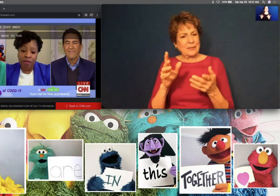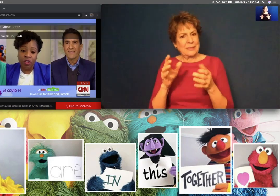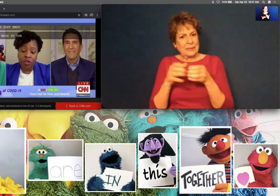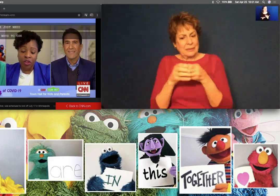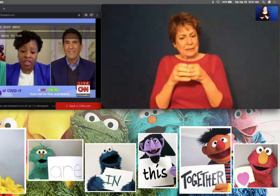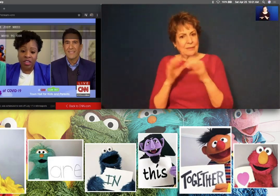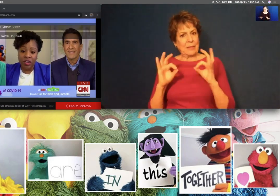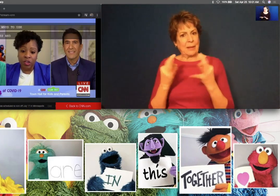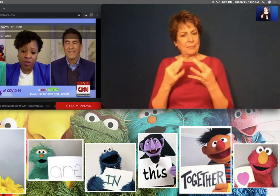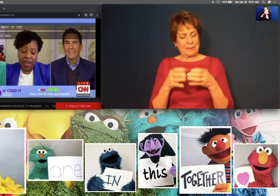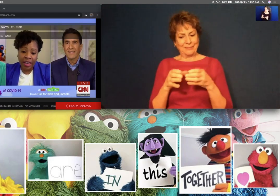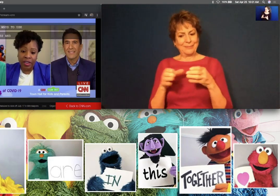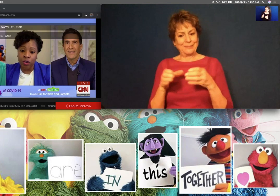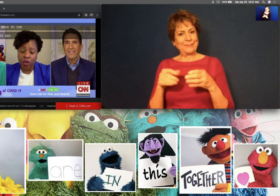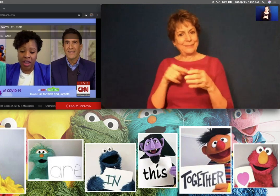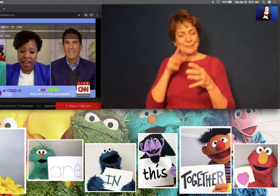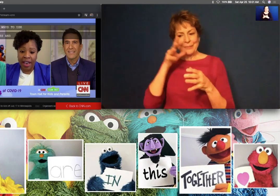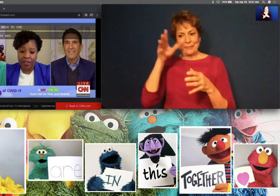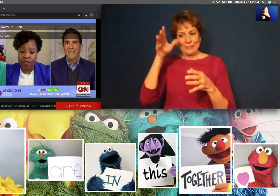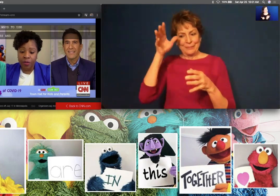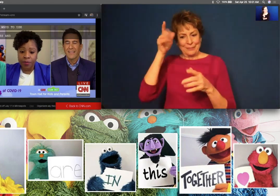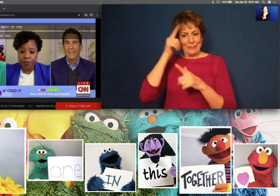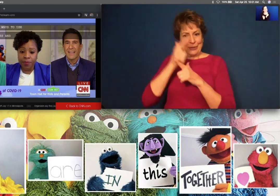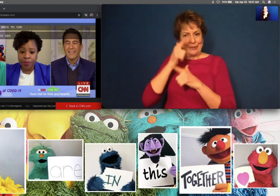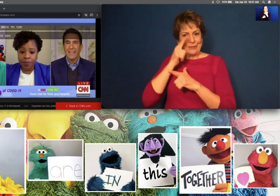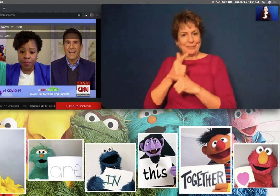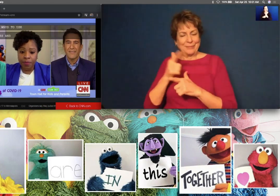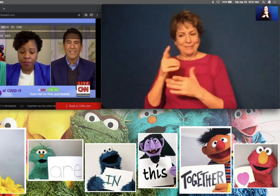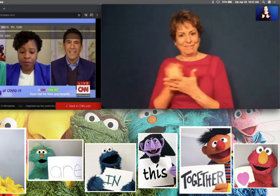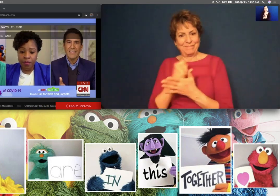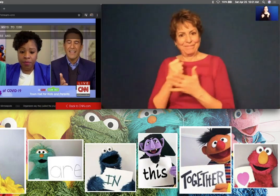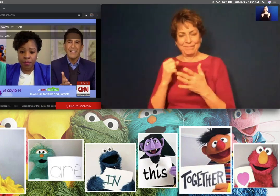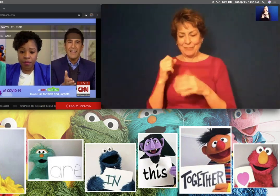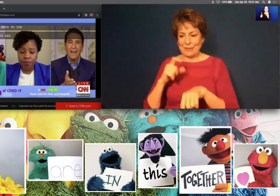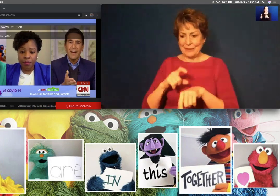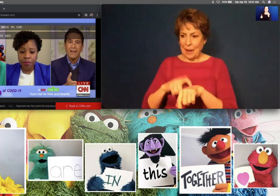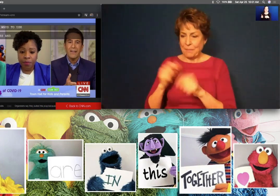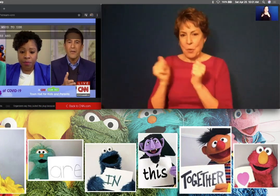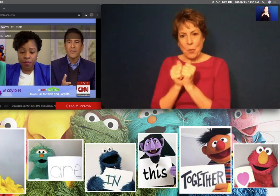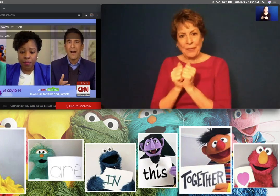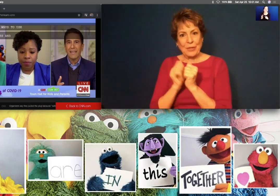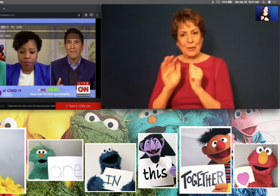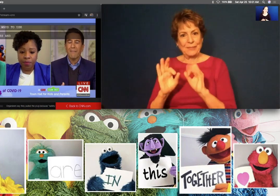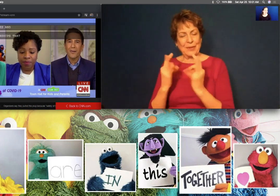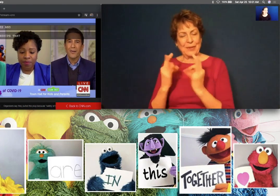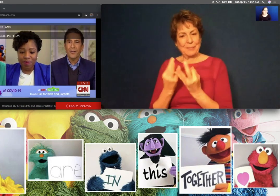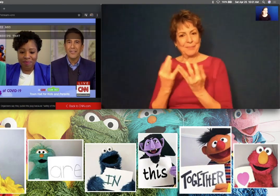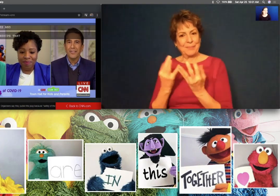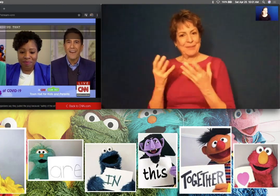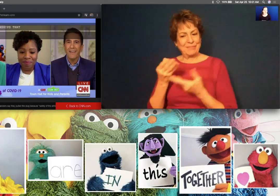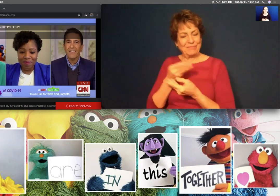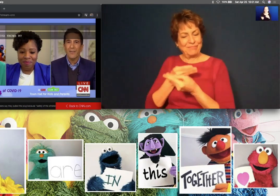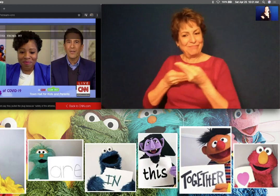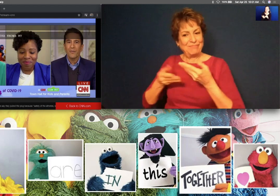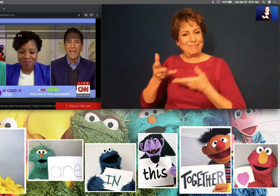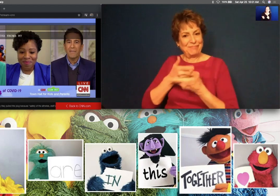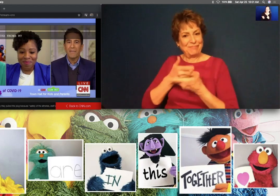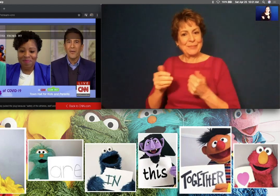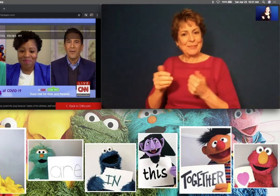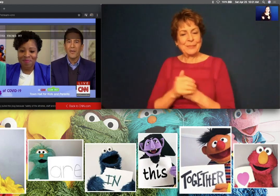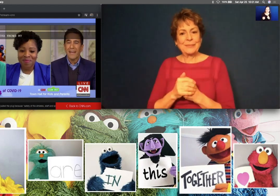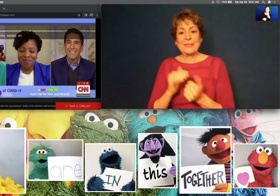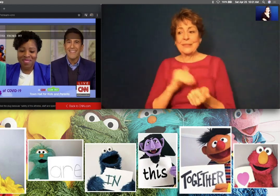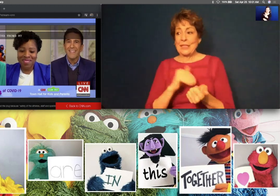existing resources and leverage the relationships that kids already have. And I have to say, Sunday, Erica knows